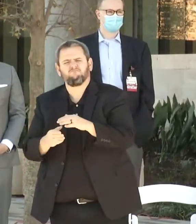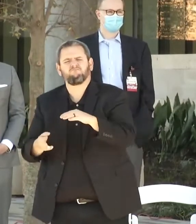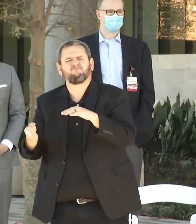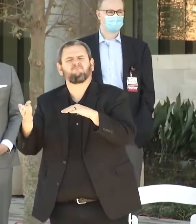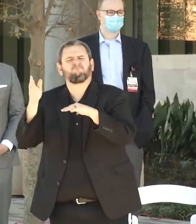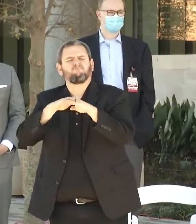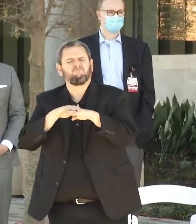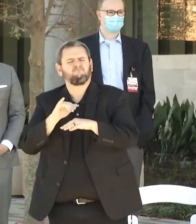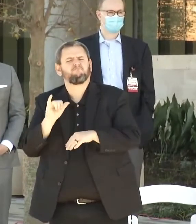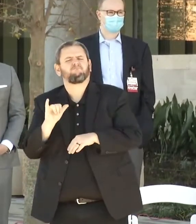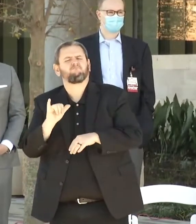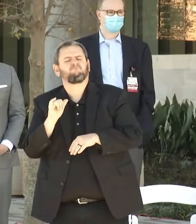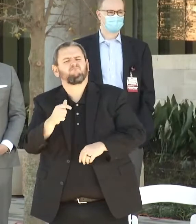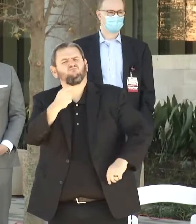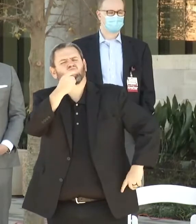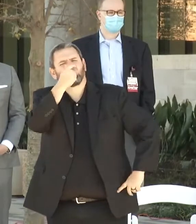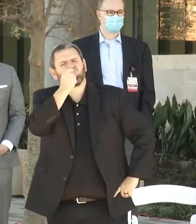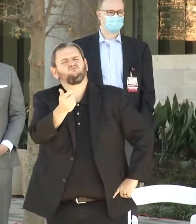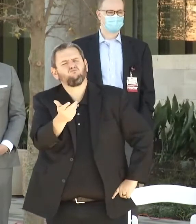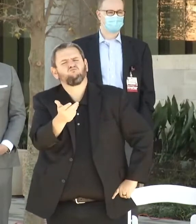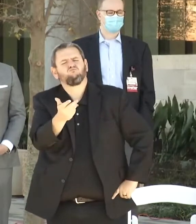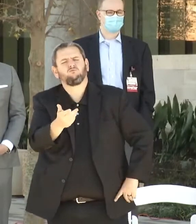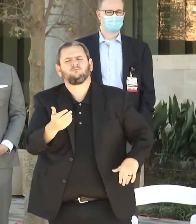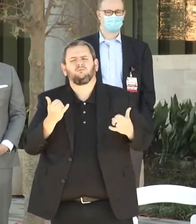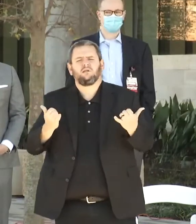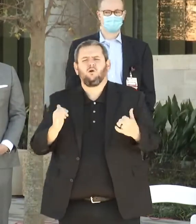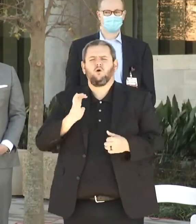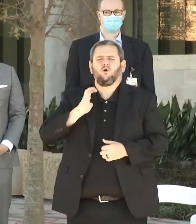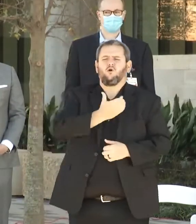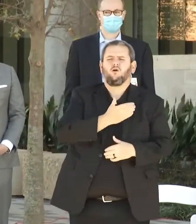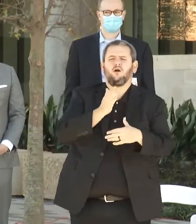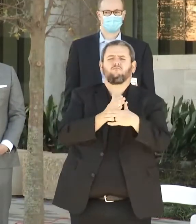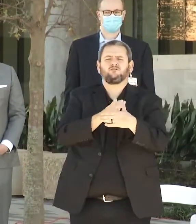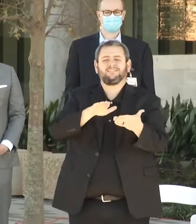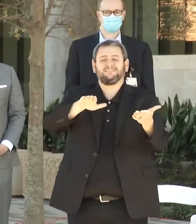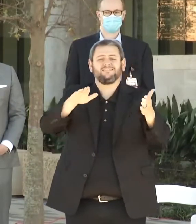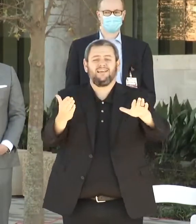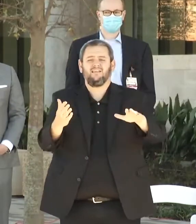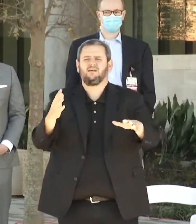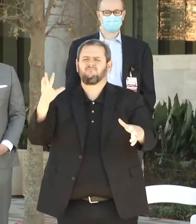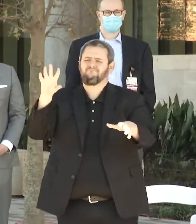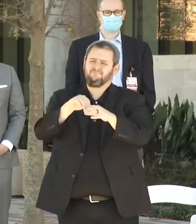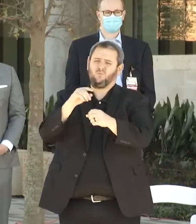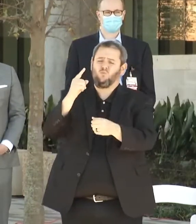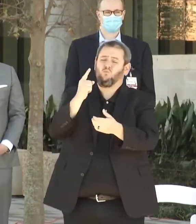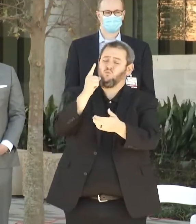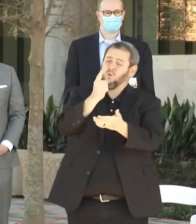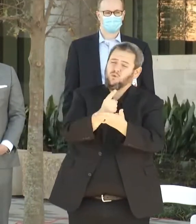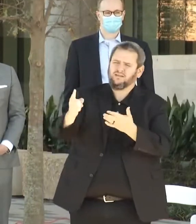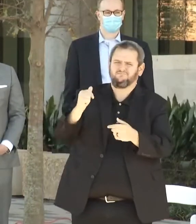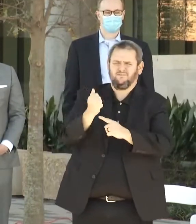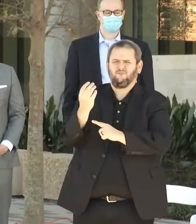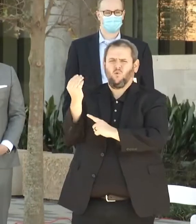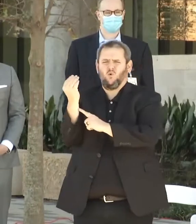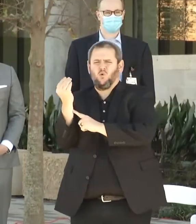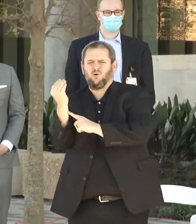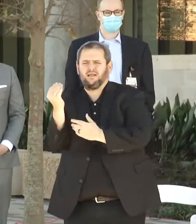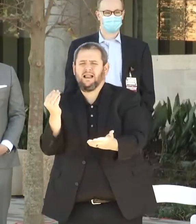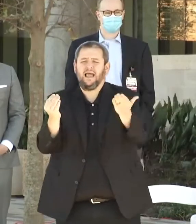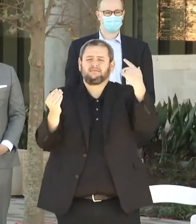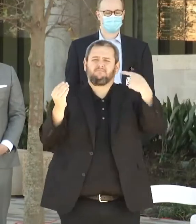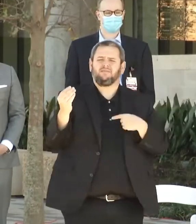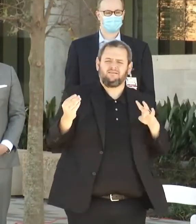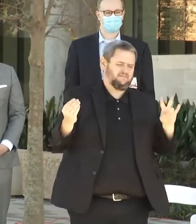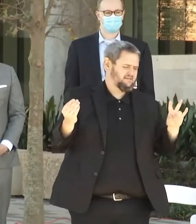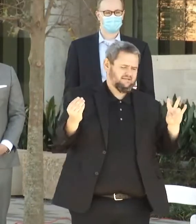14 versus 7 1 month ago. Lastly, over the past 10 days, our number of active cases in